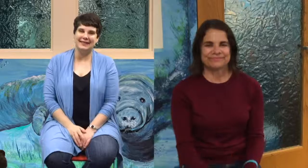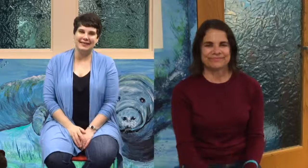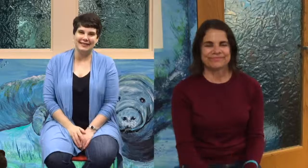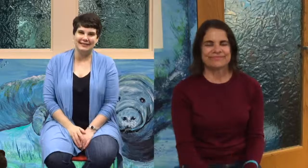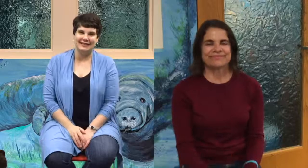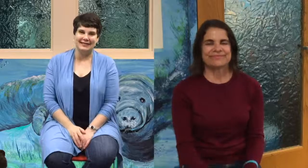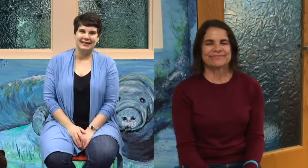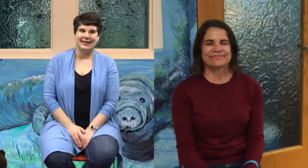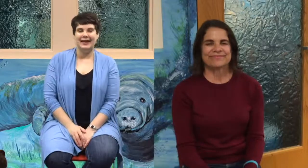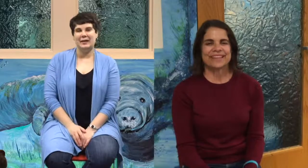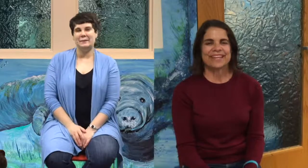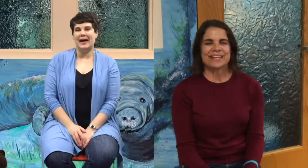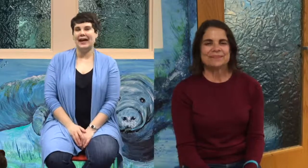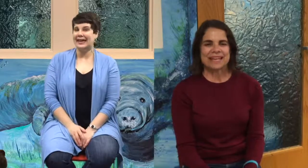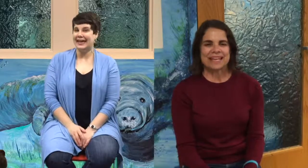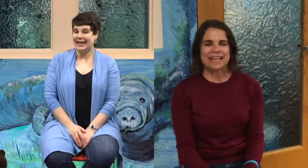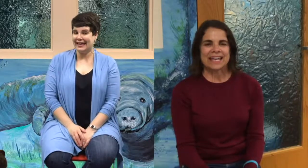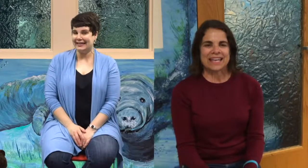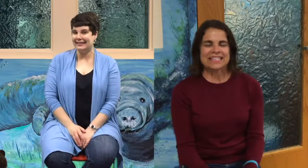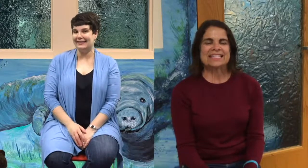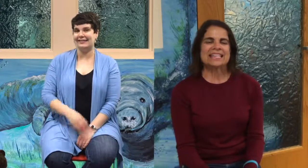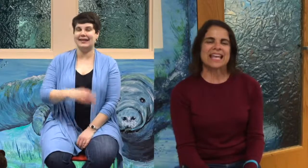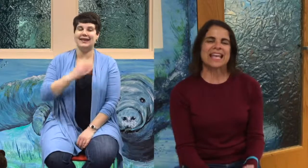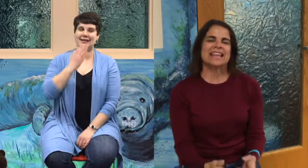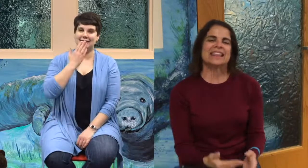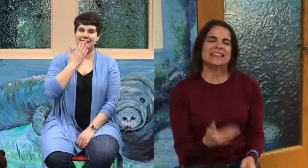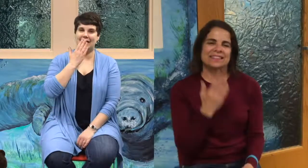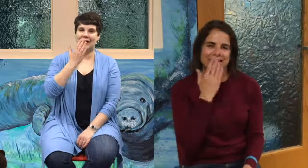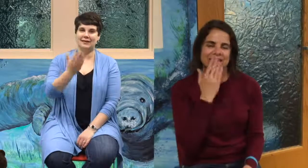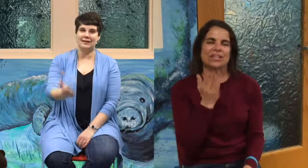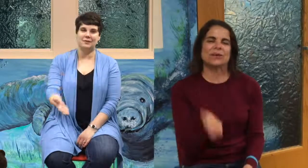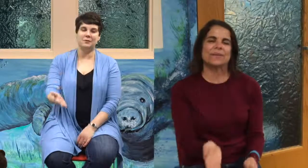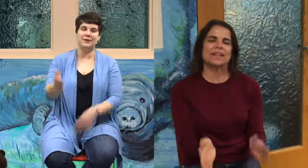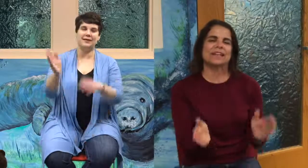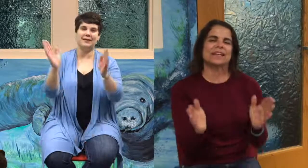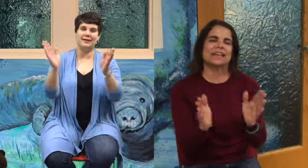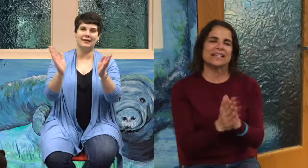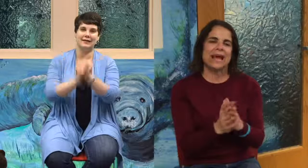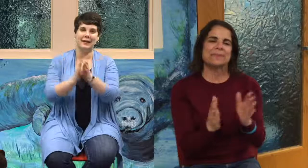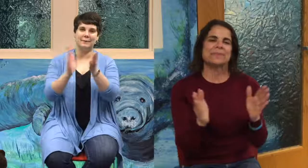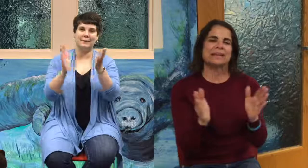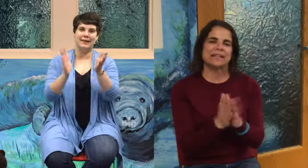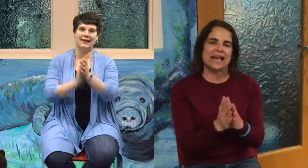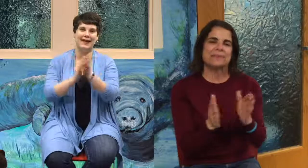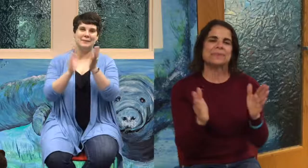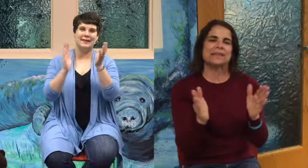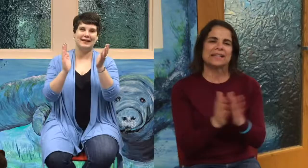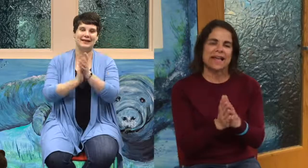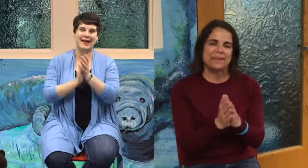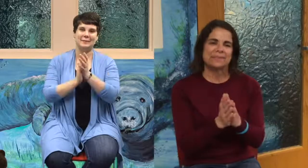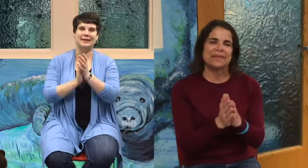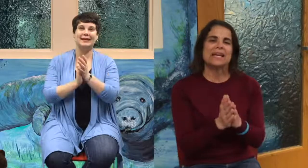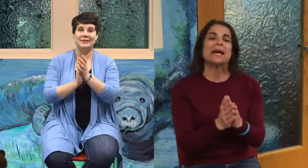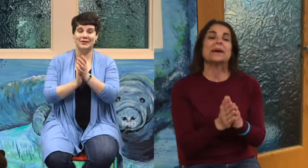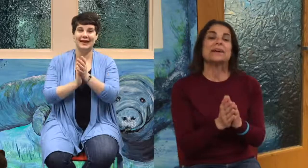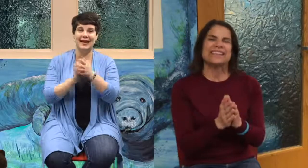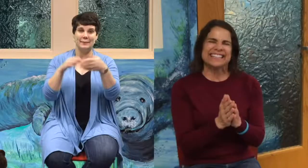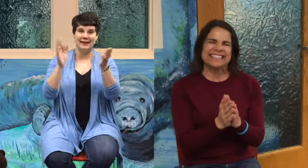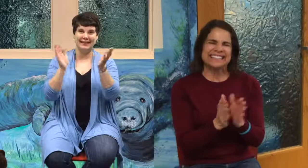this. My hands say thank you with a clap, clap, clap. Can you clap?